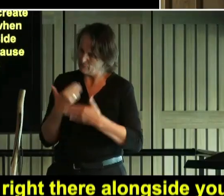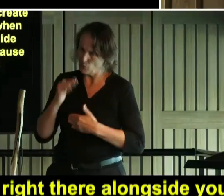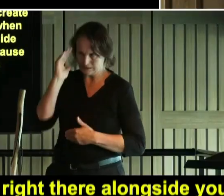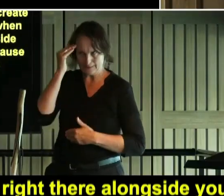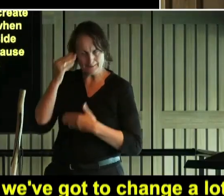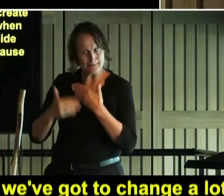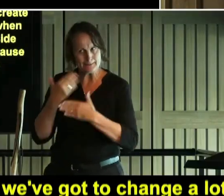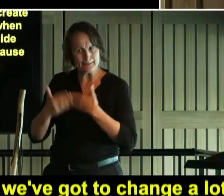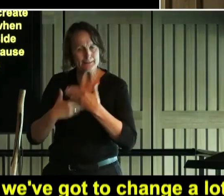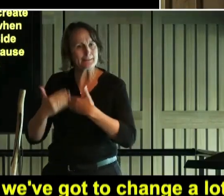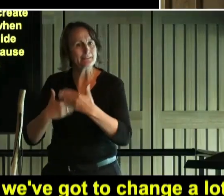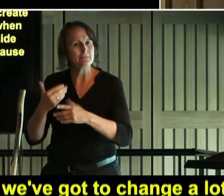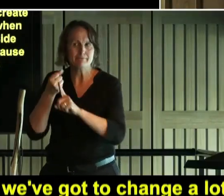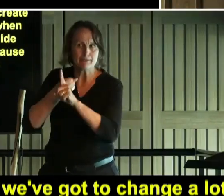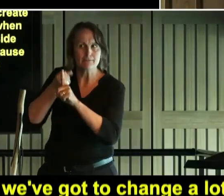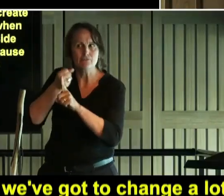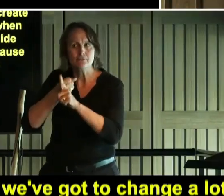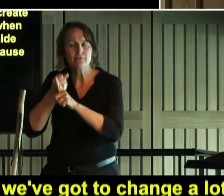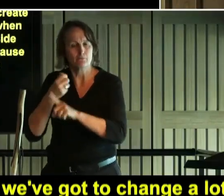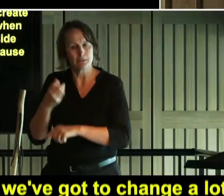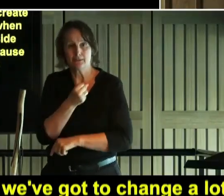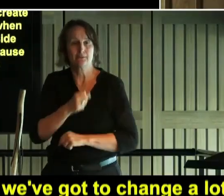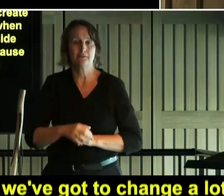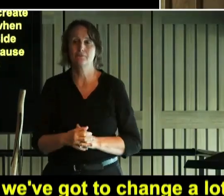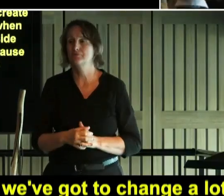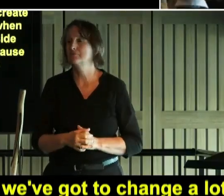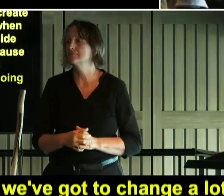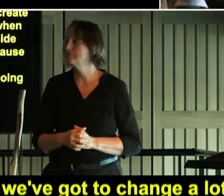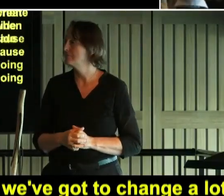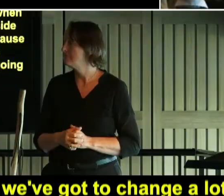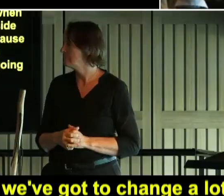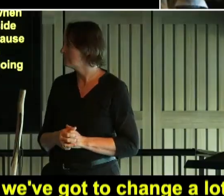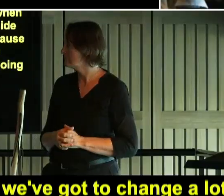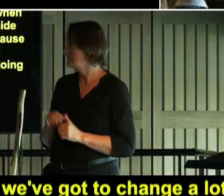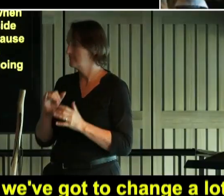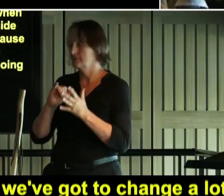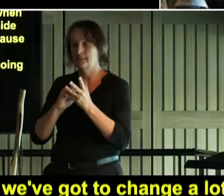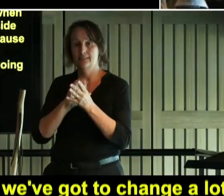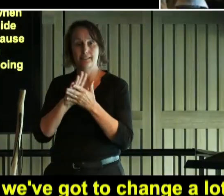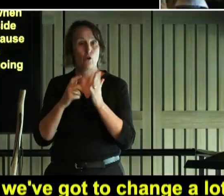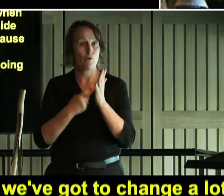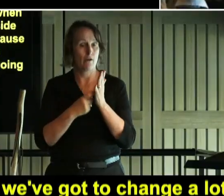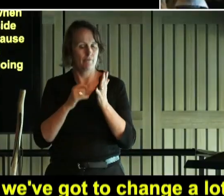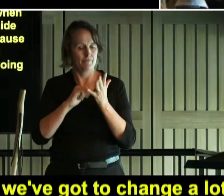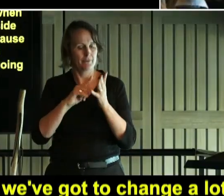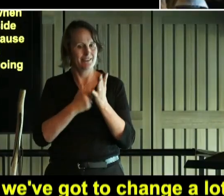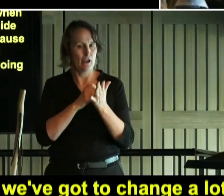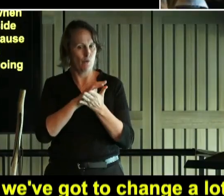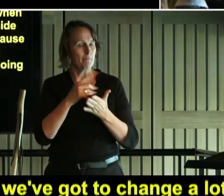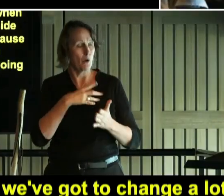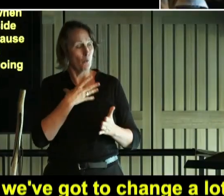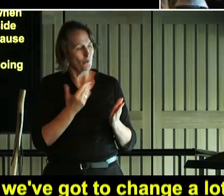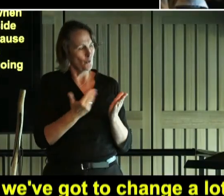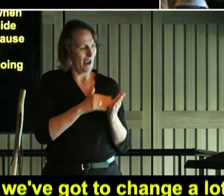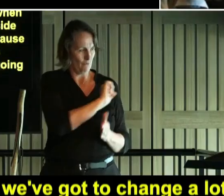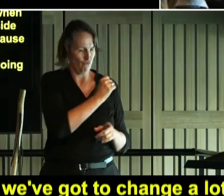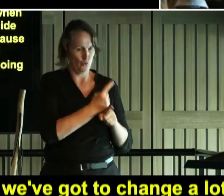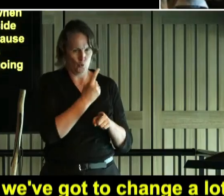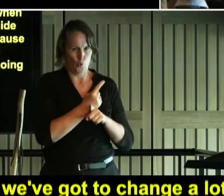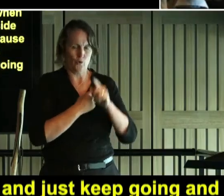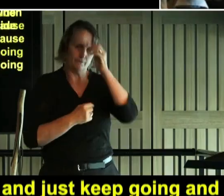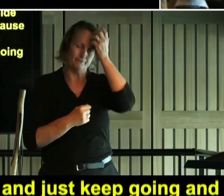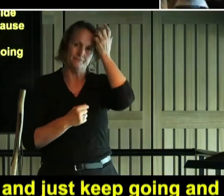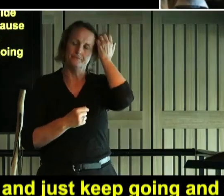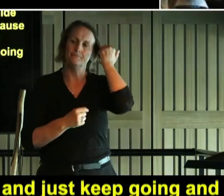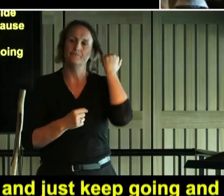just, fighting for it, I suppose. Sarah, did you want to I add? wanted, to add to your point, Paul, and